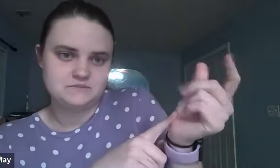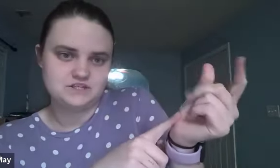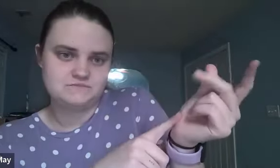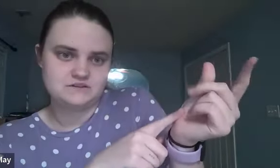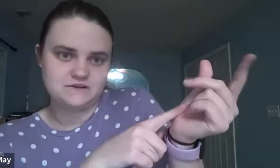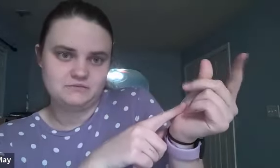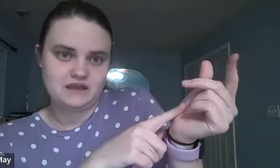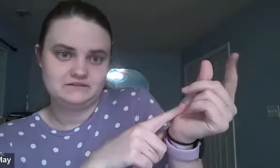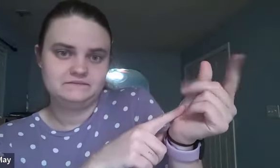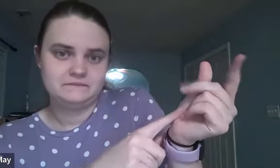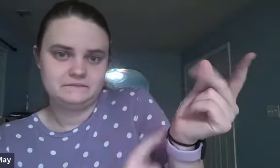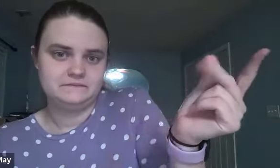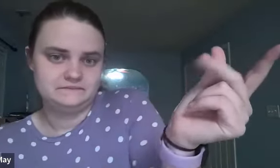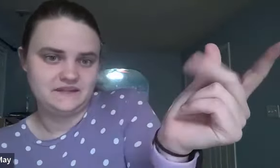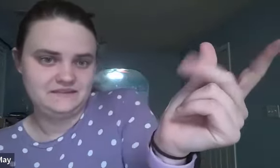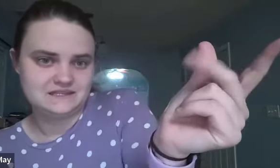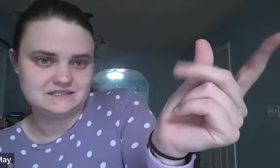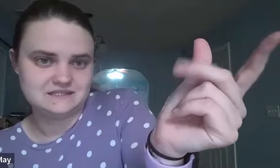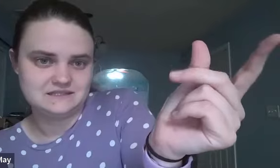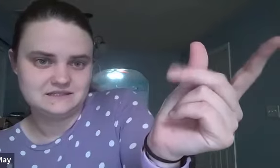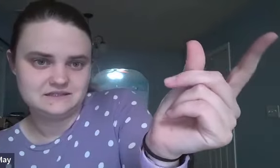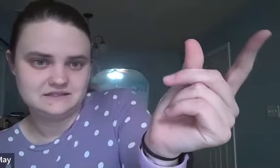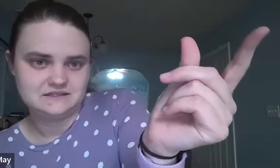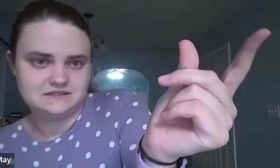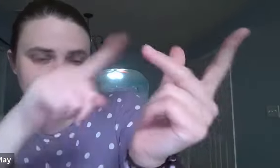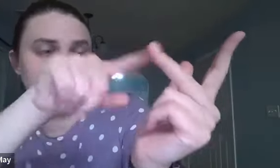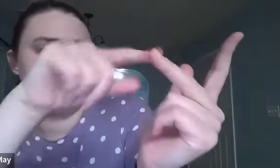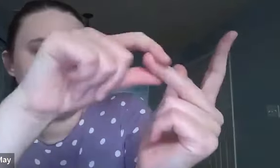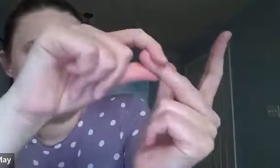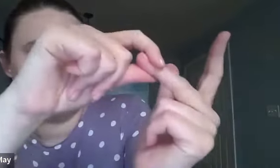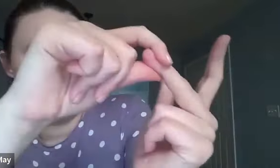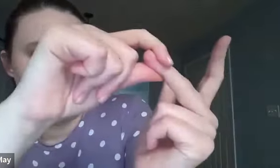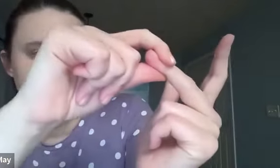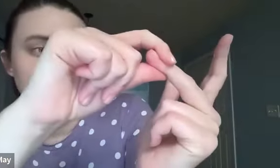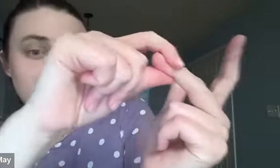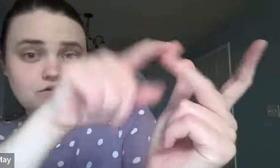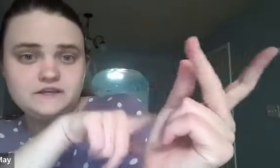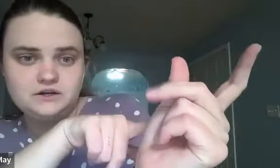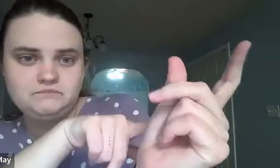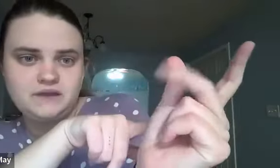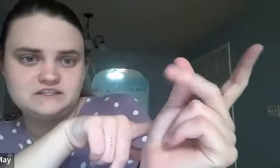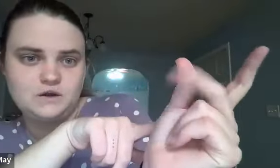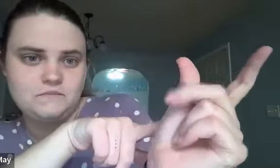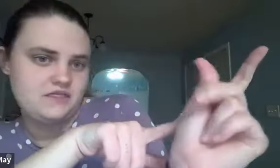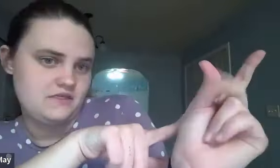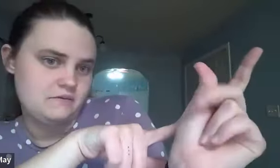just bounce your finger back like this. You see, so it's my middle finger bouncing on my thumb.